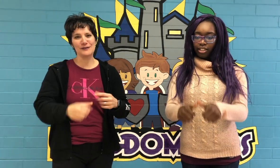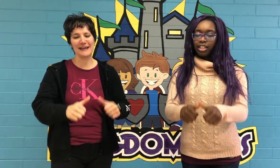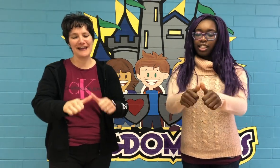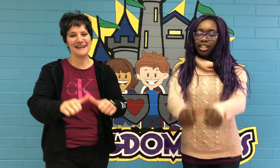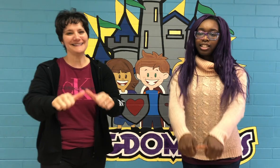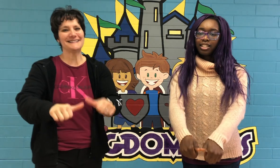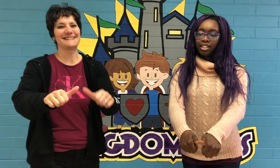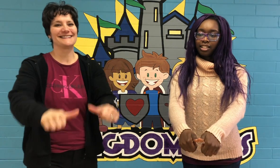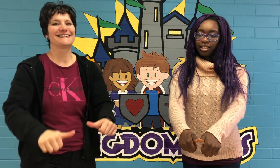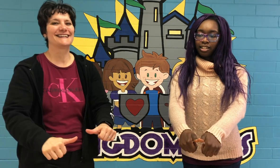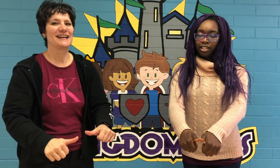faithfulness,